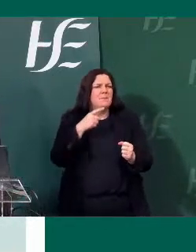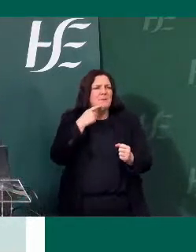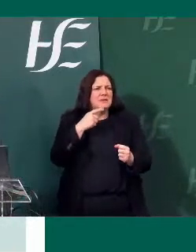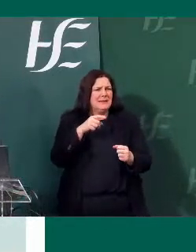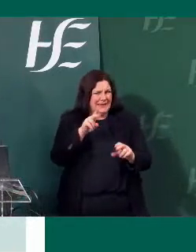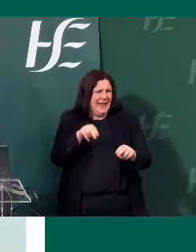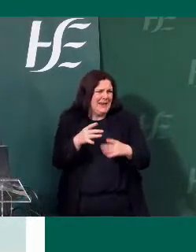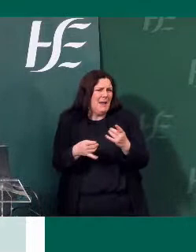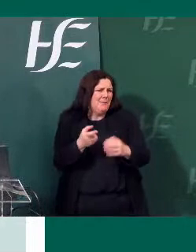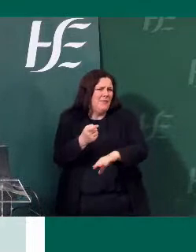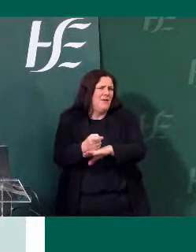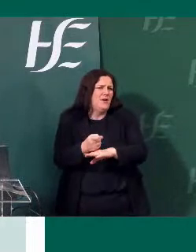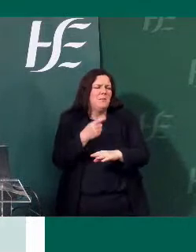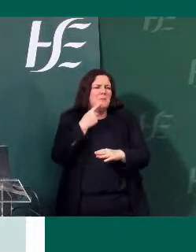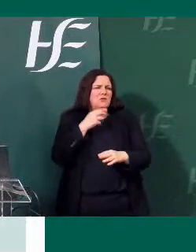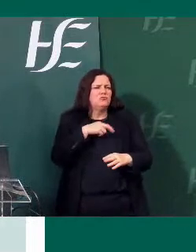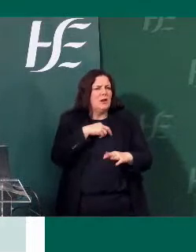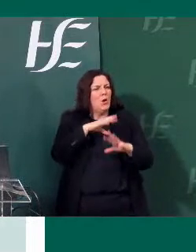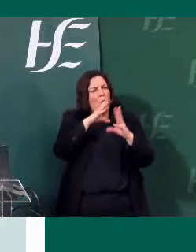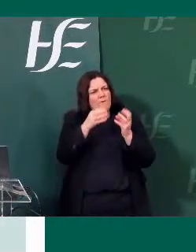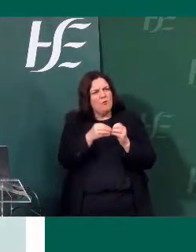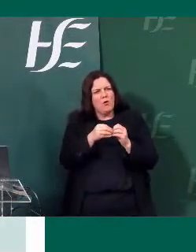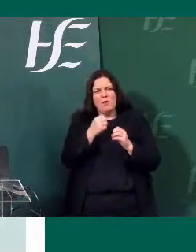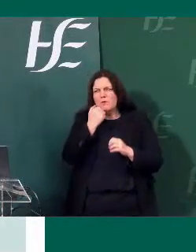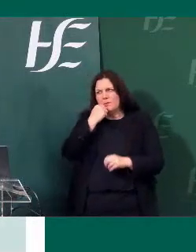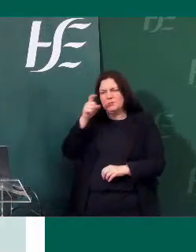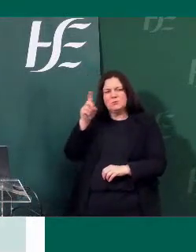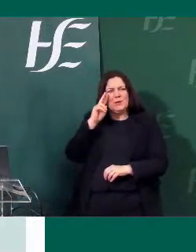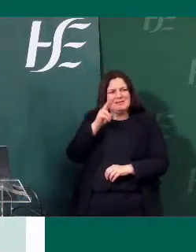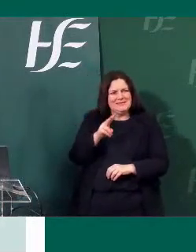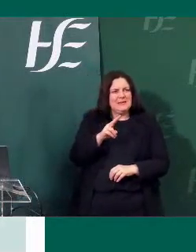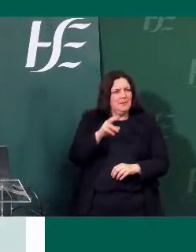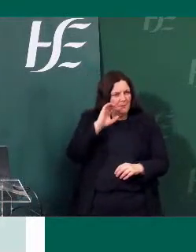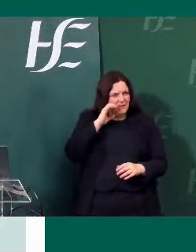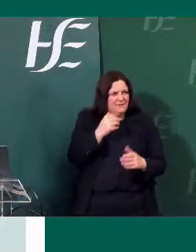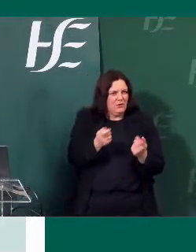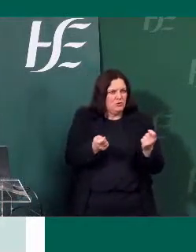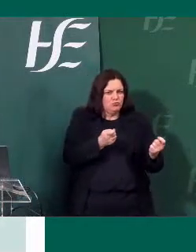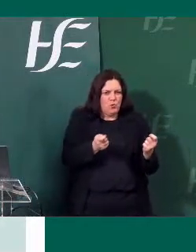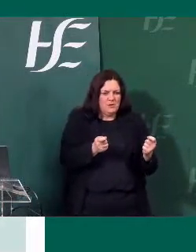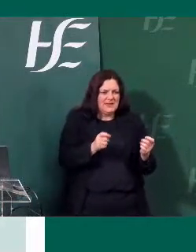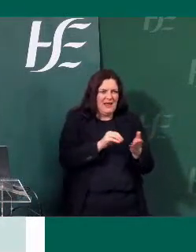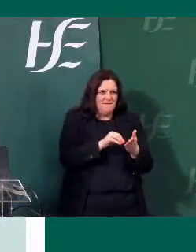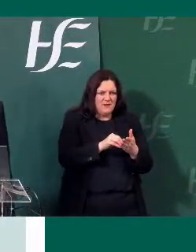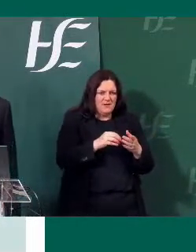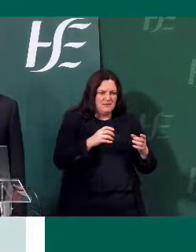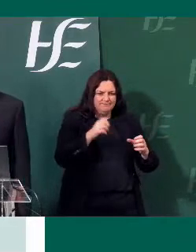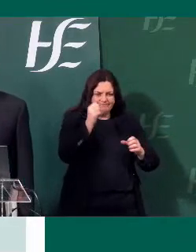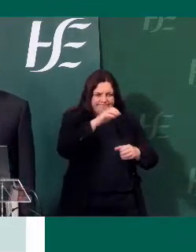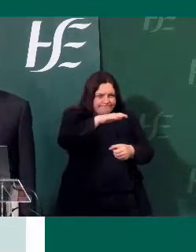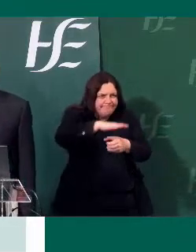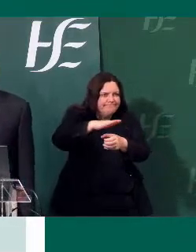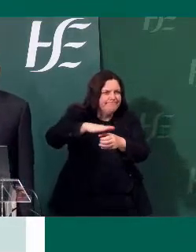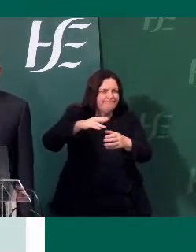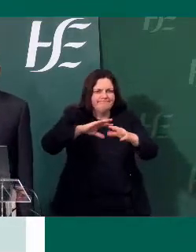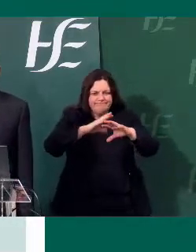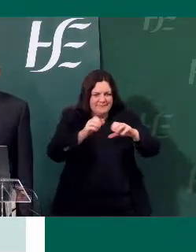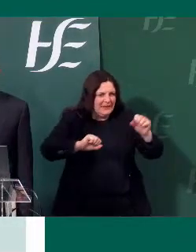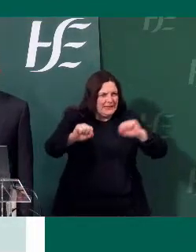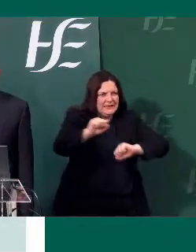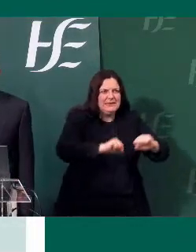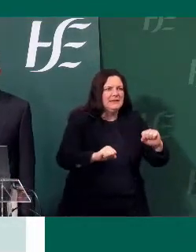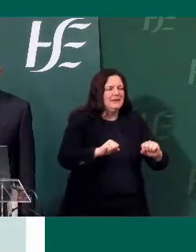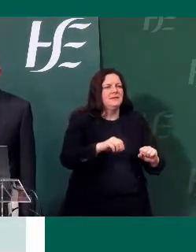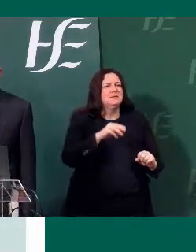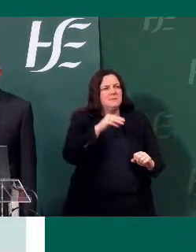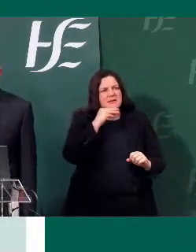occur there, but the overwhelming experience of our public health teams, given the controls in school settings, is that the surge we're seeing